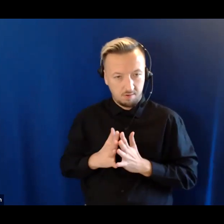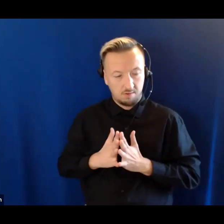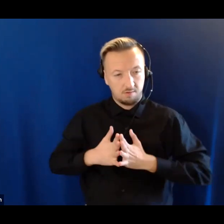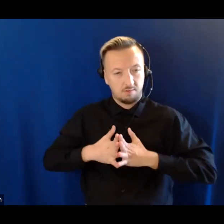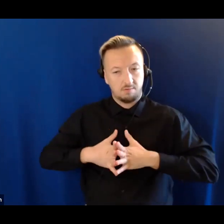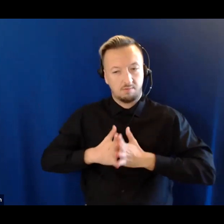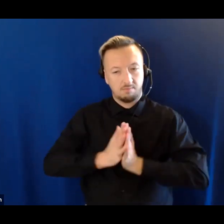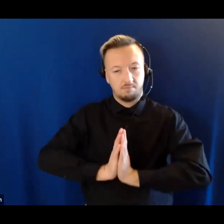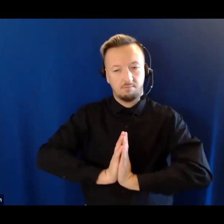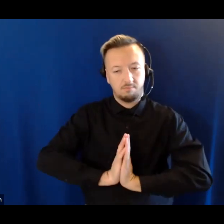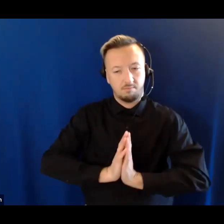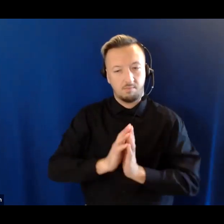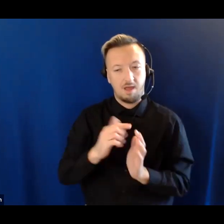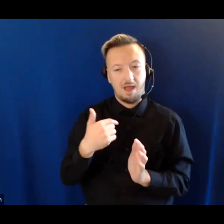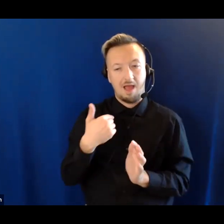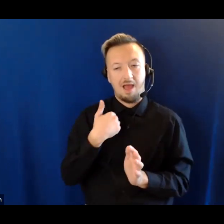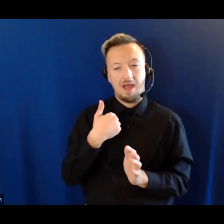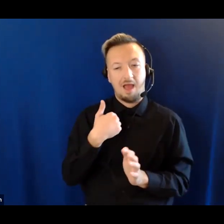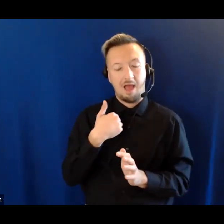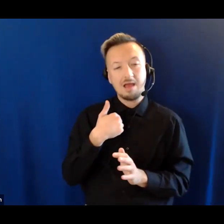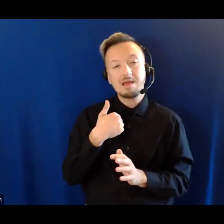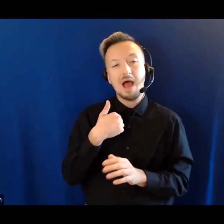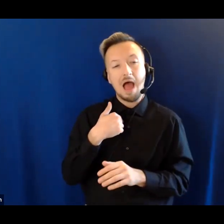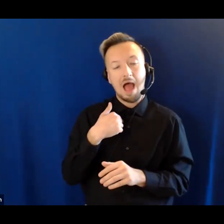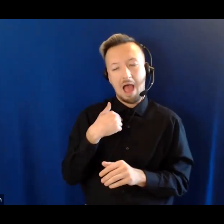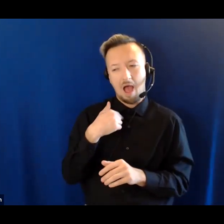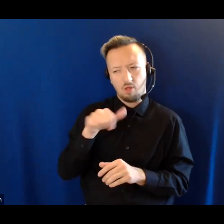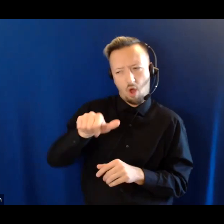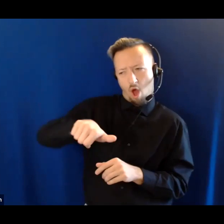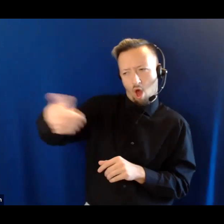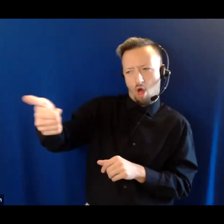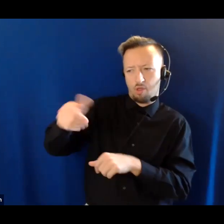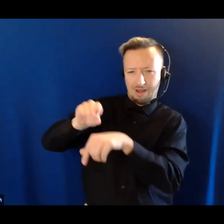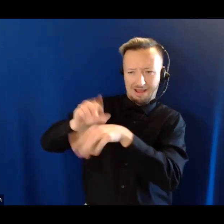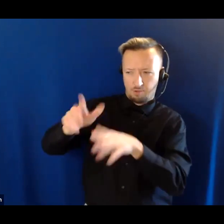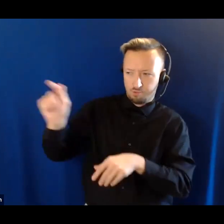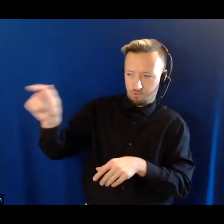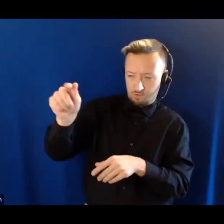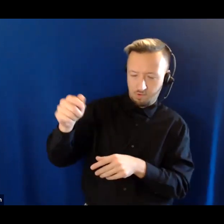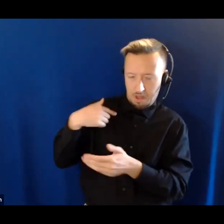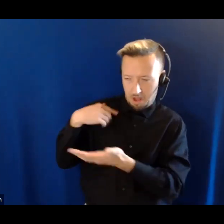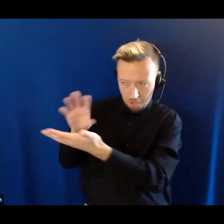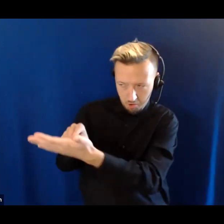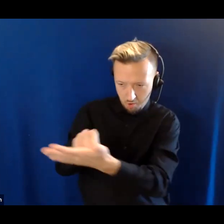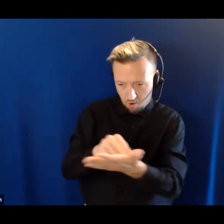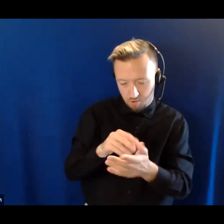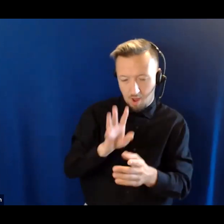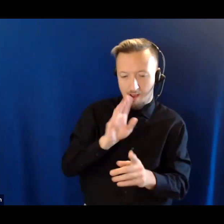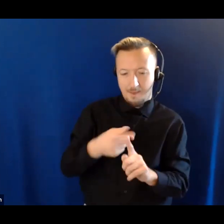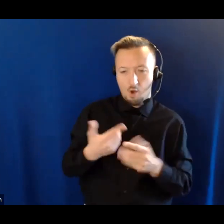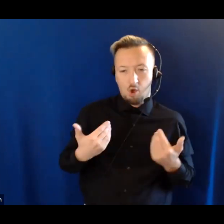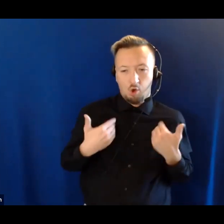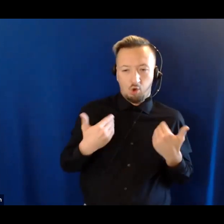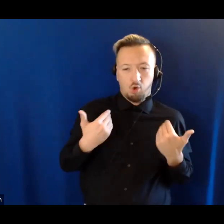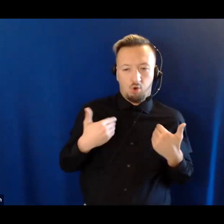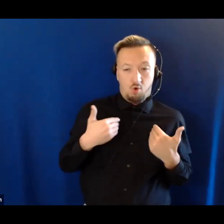I learned from other counselors and just kind of from being in that job that when we talked about youth transition,